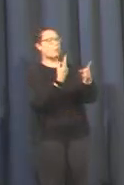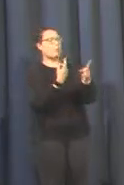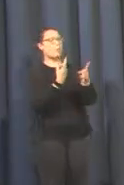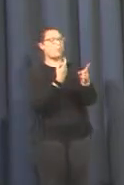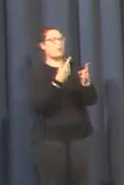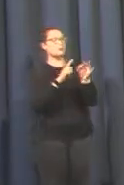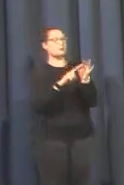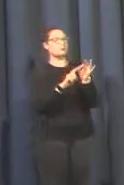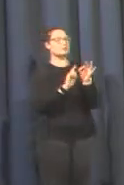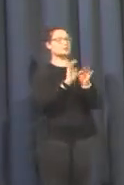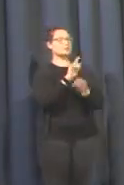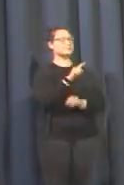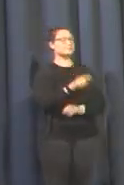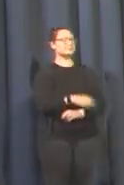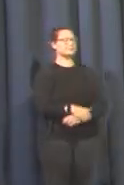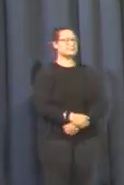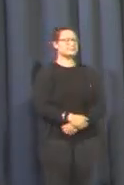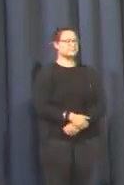Andy.